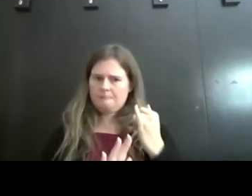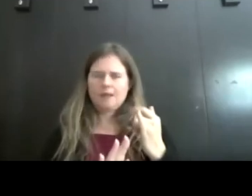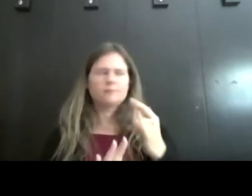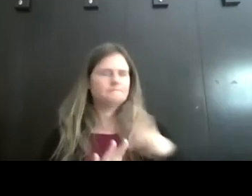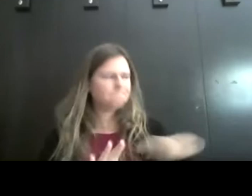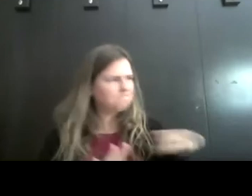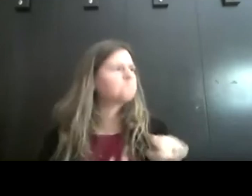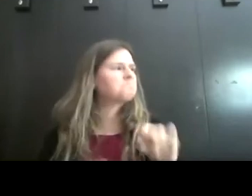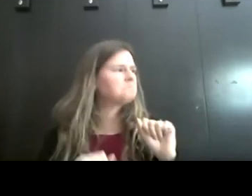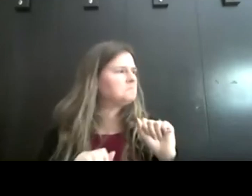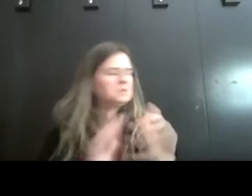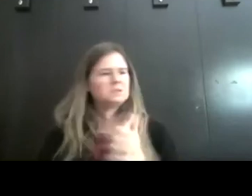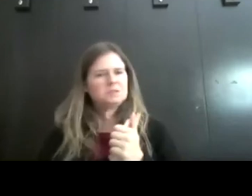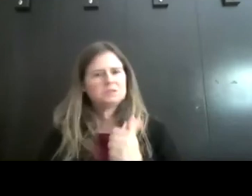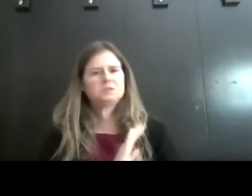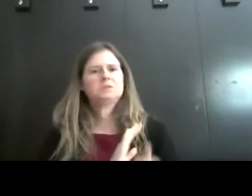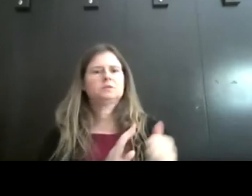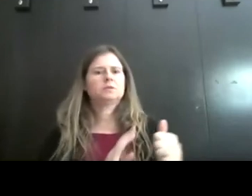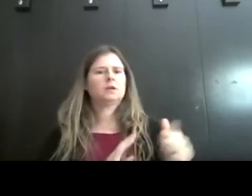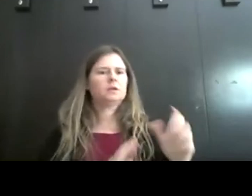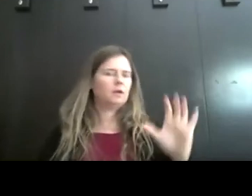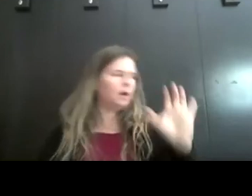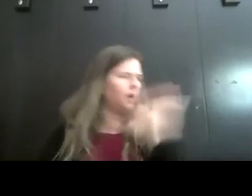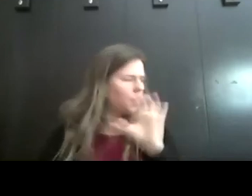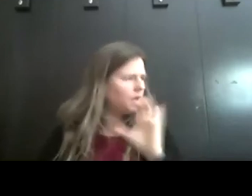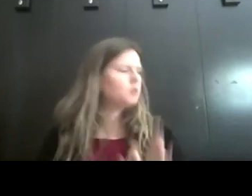fishermen, paddlers, and leaders,